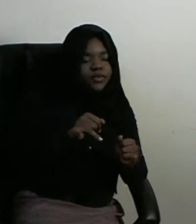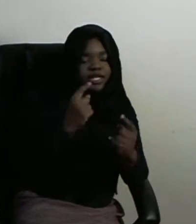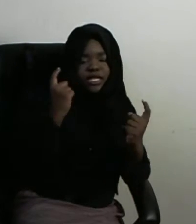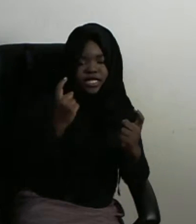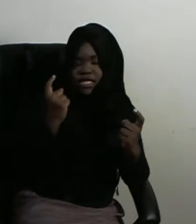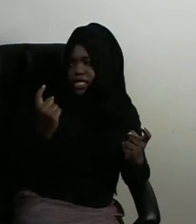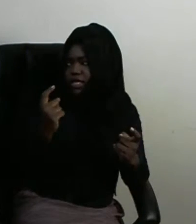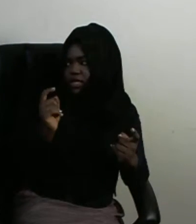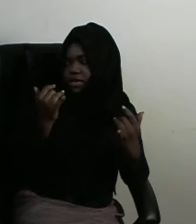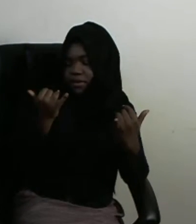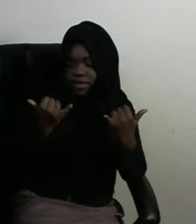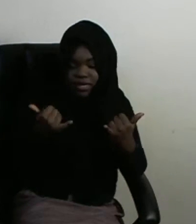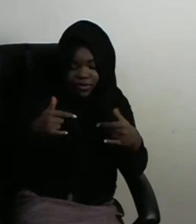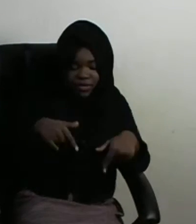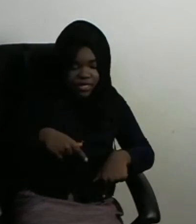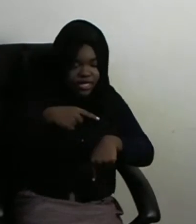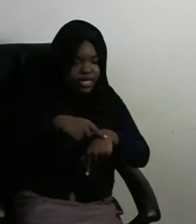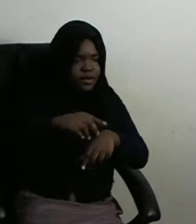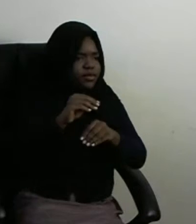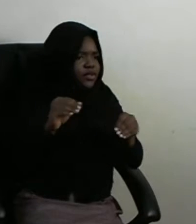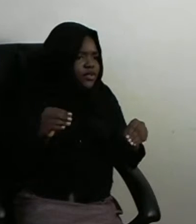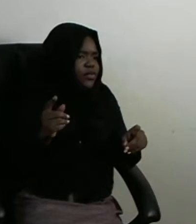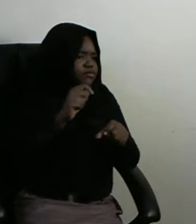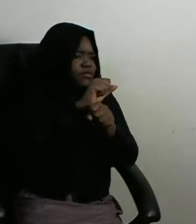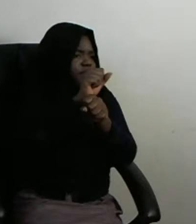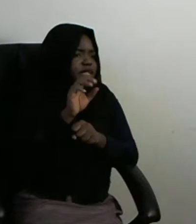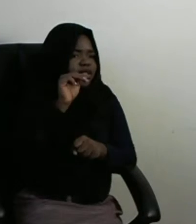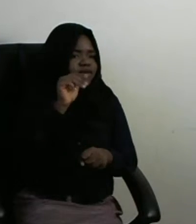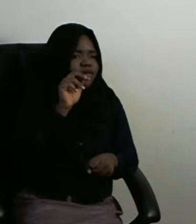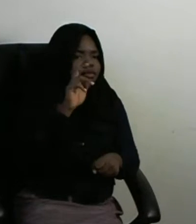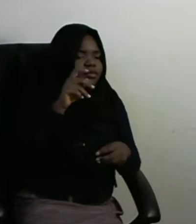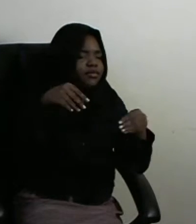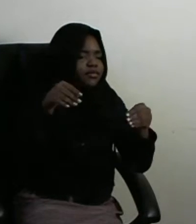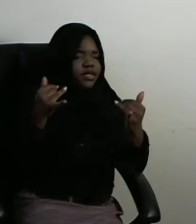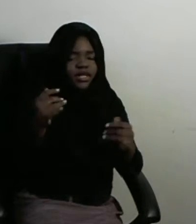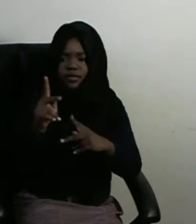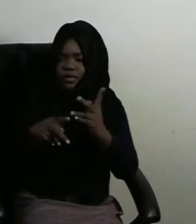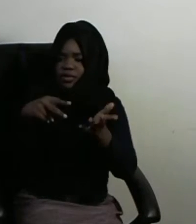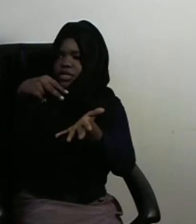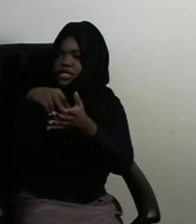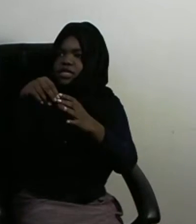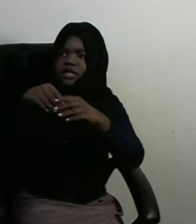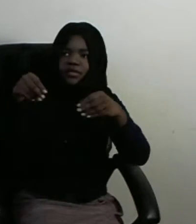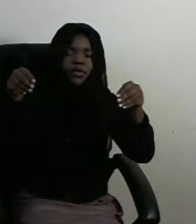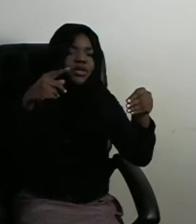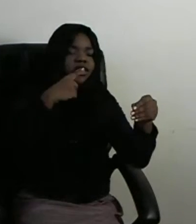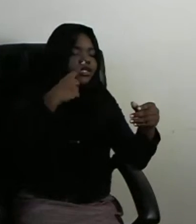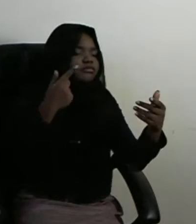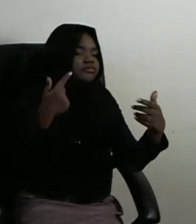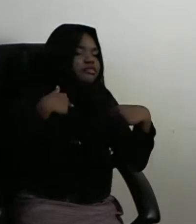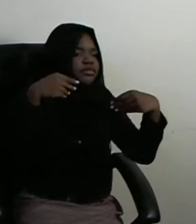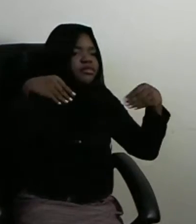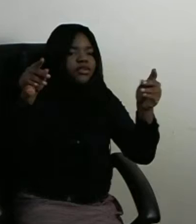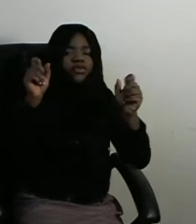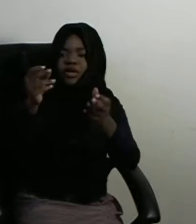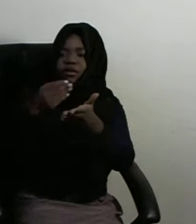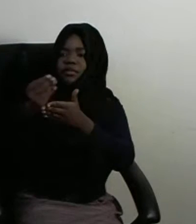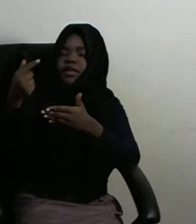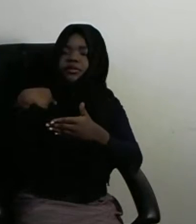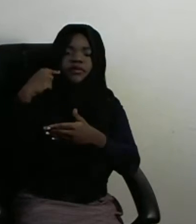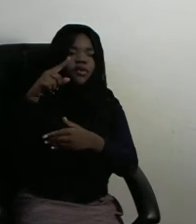is no such a thing now as slave market, that people stand in a market and say, you can buy